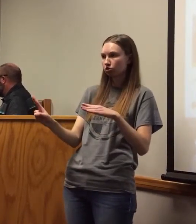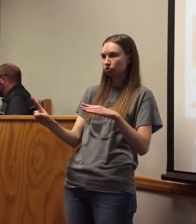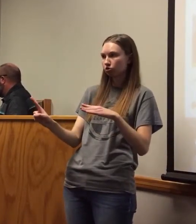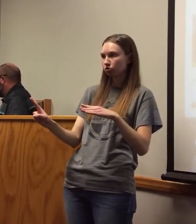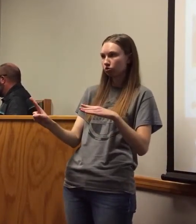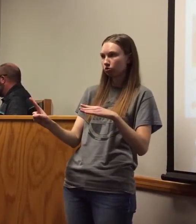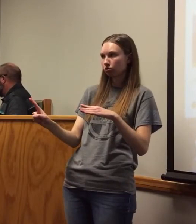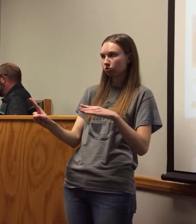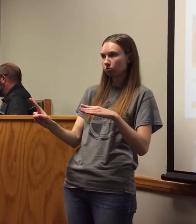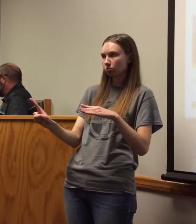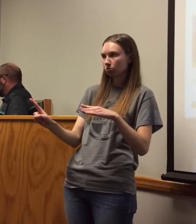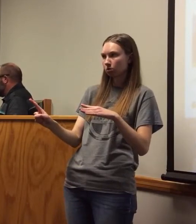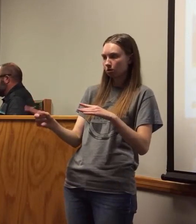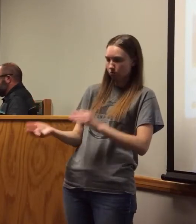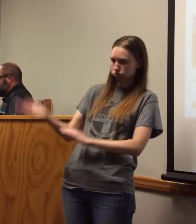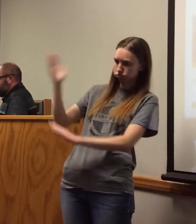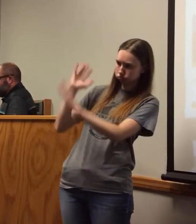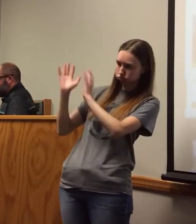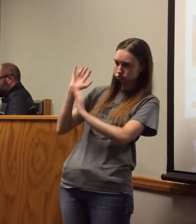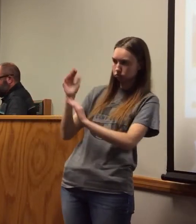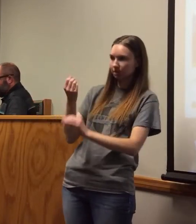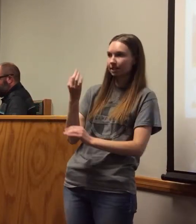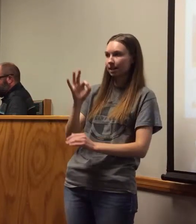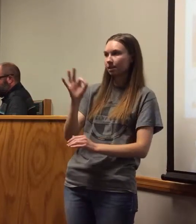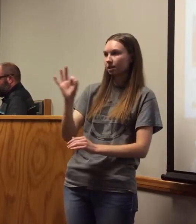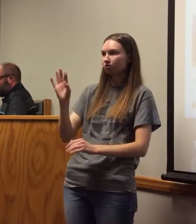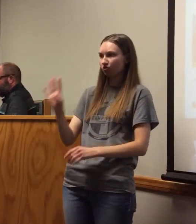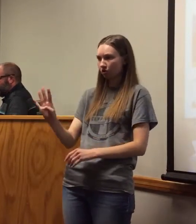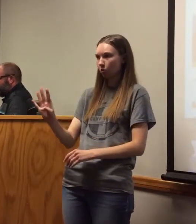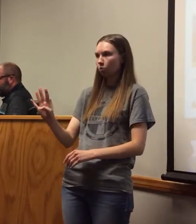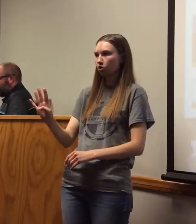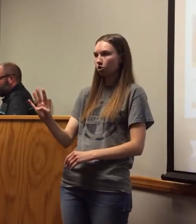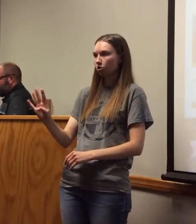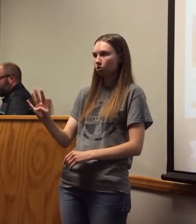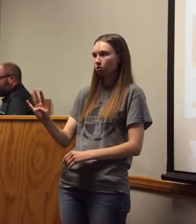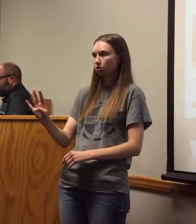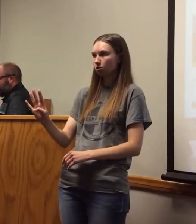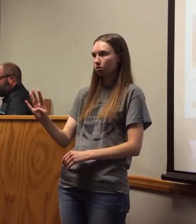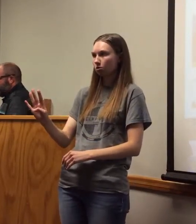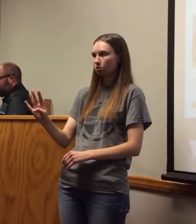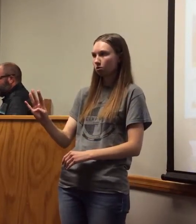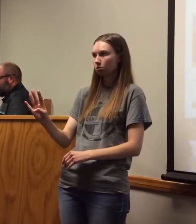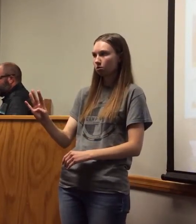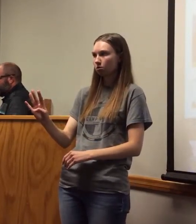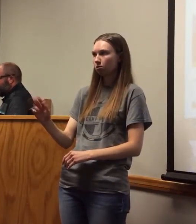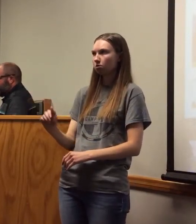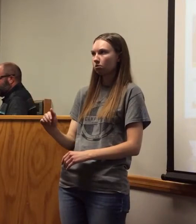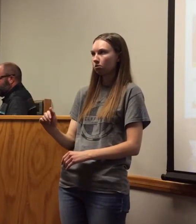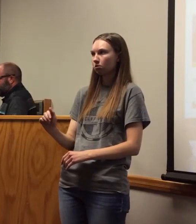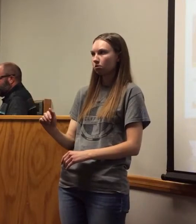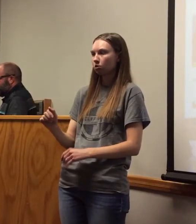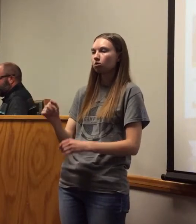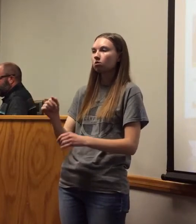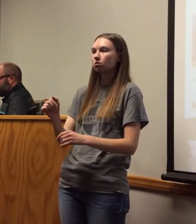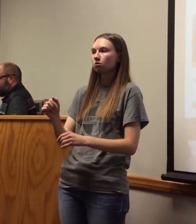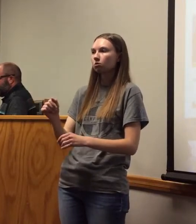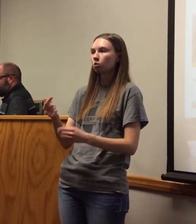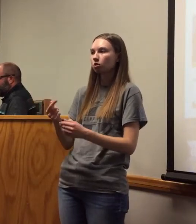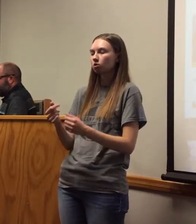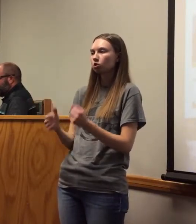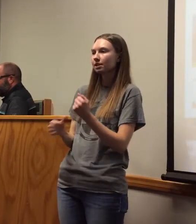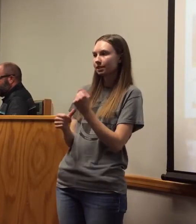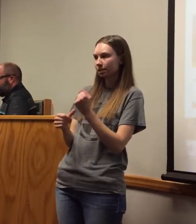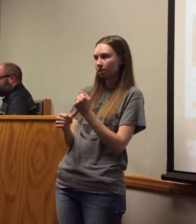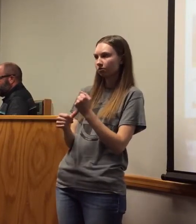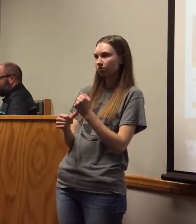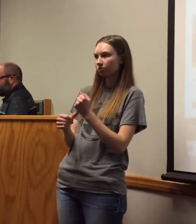in 1974. We do an FM sharing assistance devices leasing programs to districts throughout